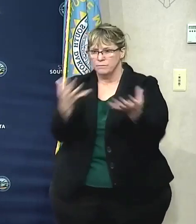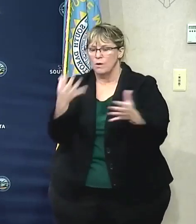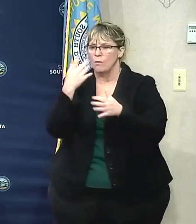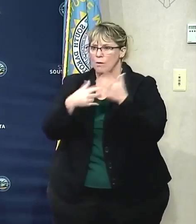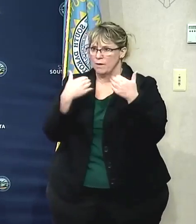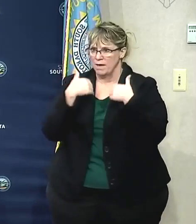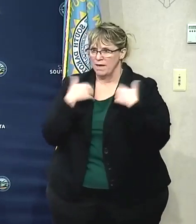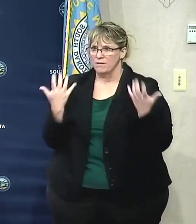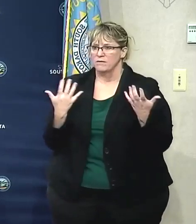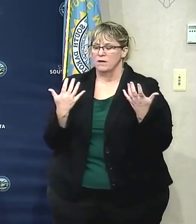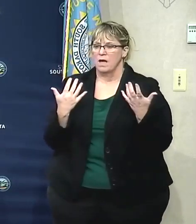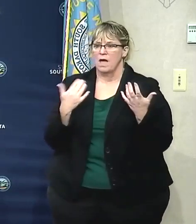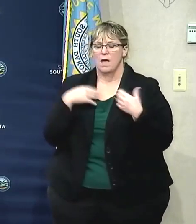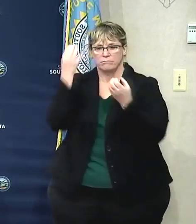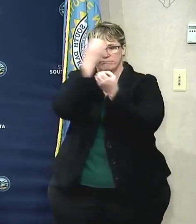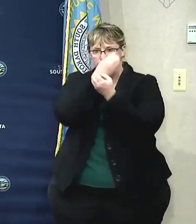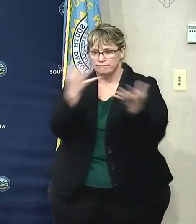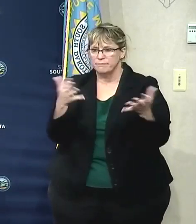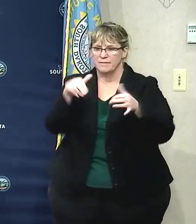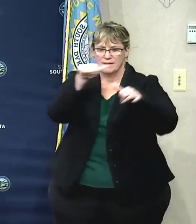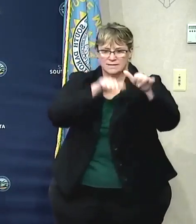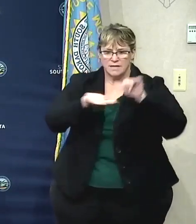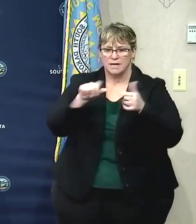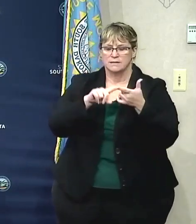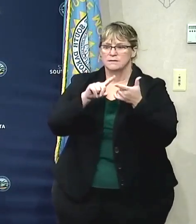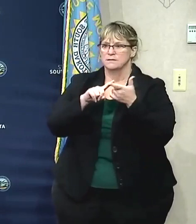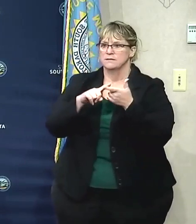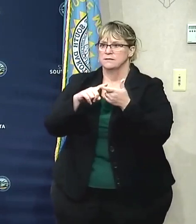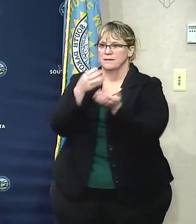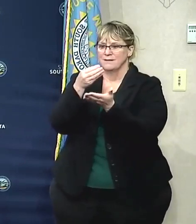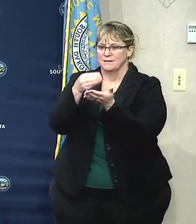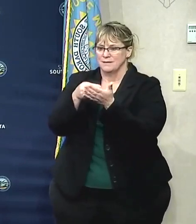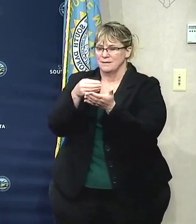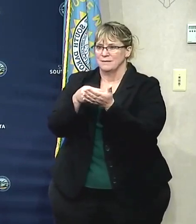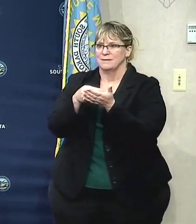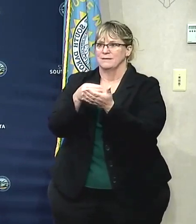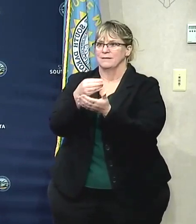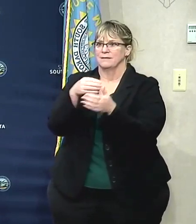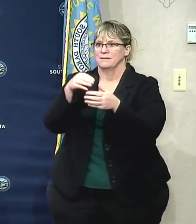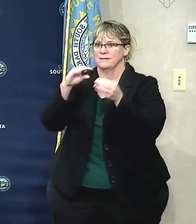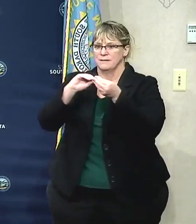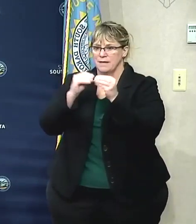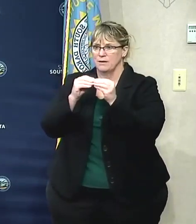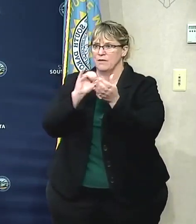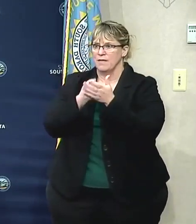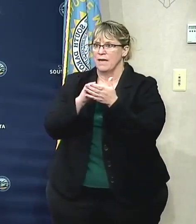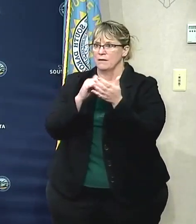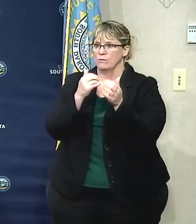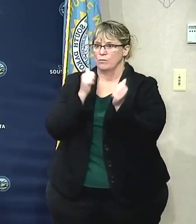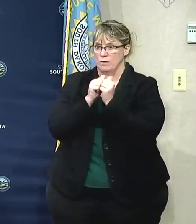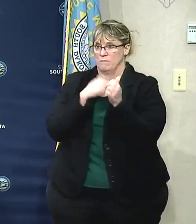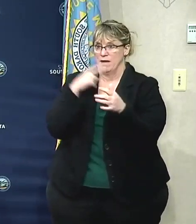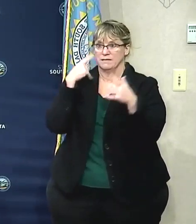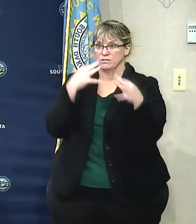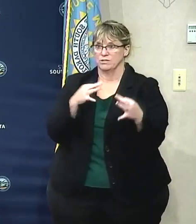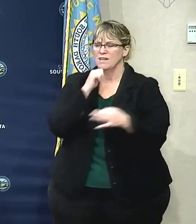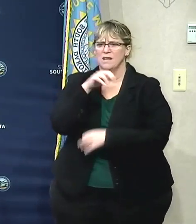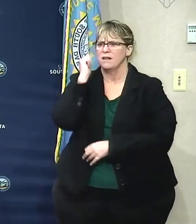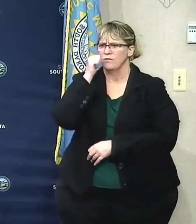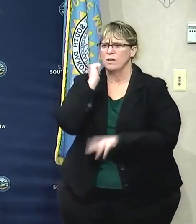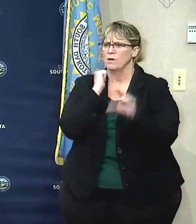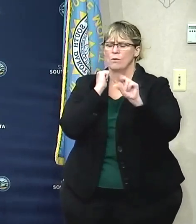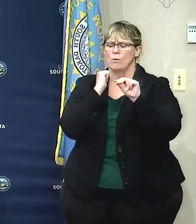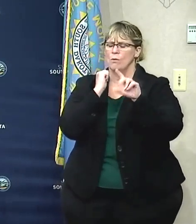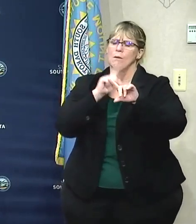that we have. I've given you the science, the data, and the facts that inform my decision making, not just on a day-to-day